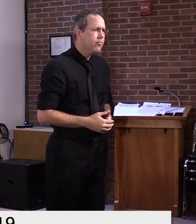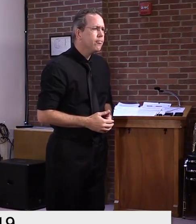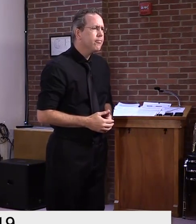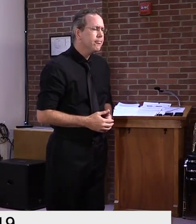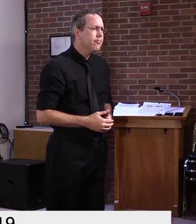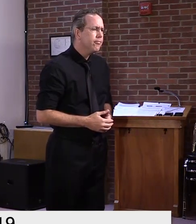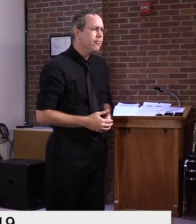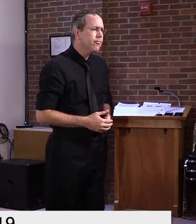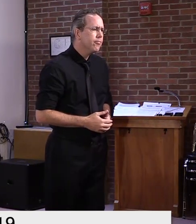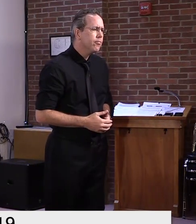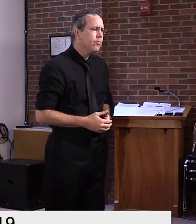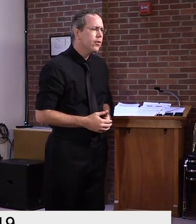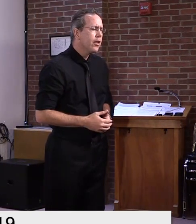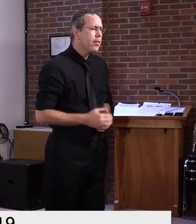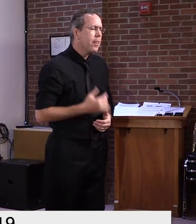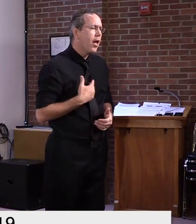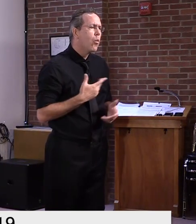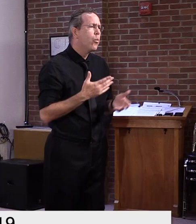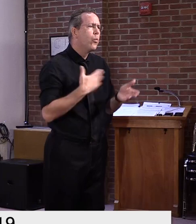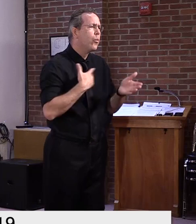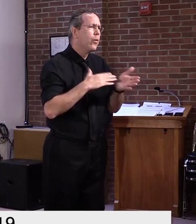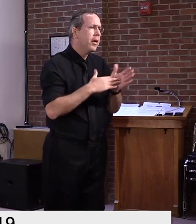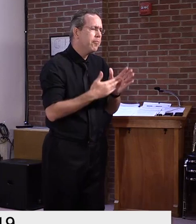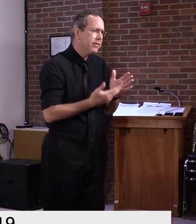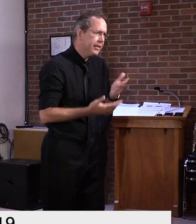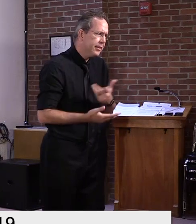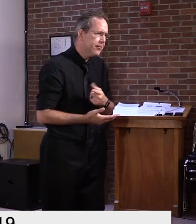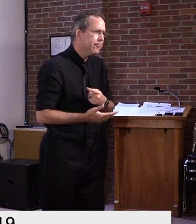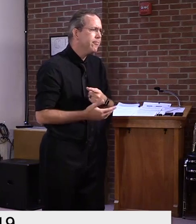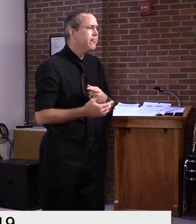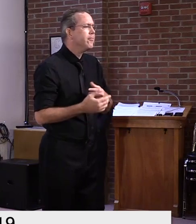what our expectations are with essential workers.